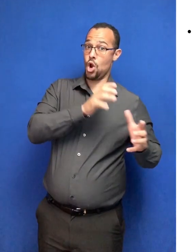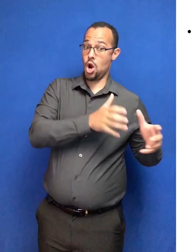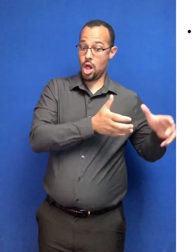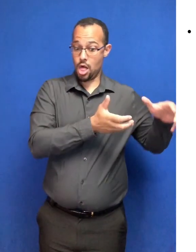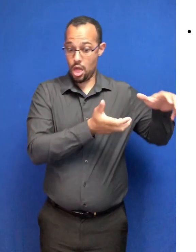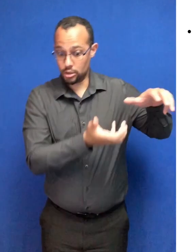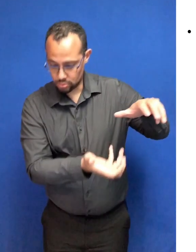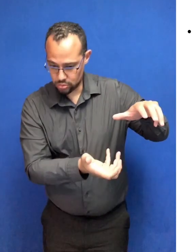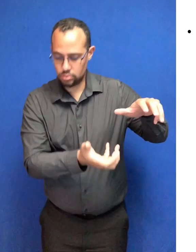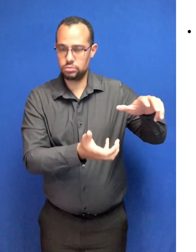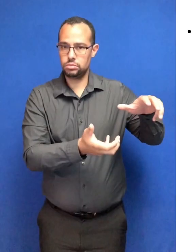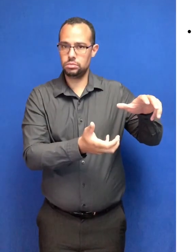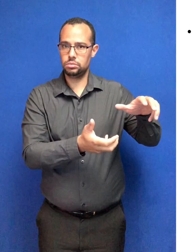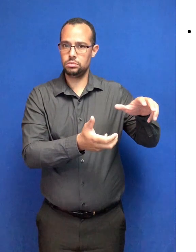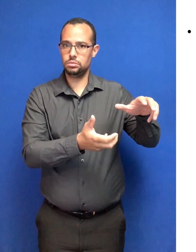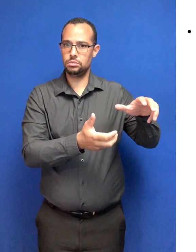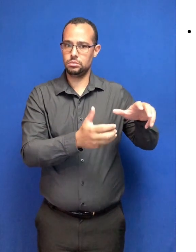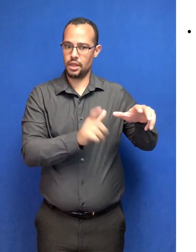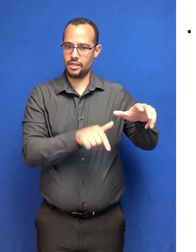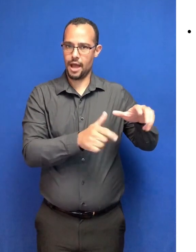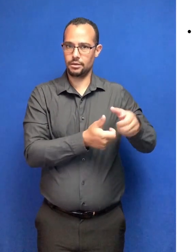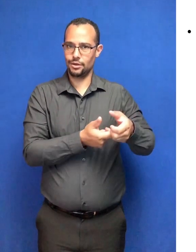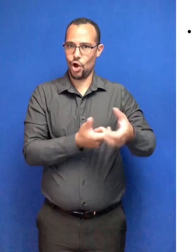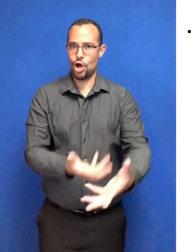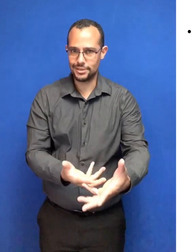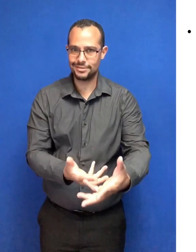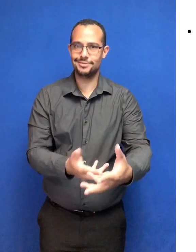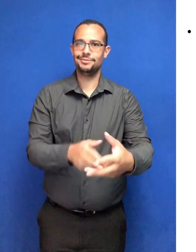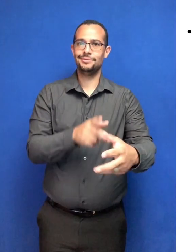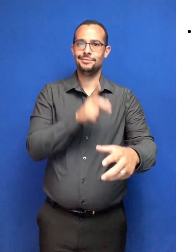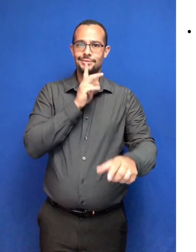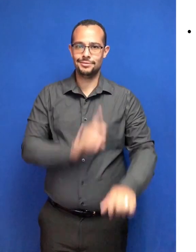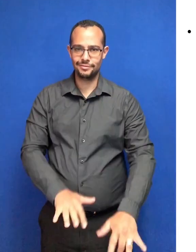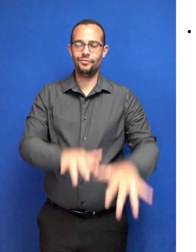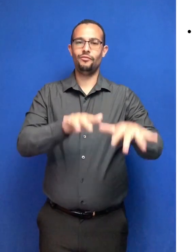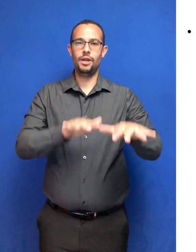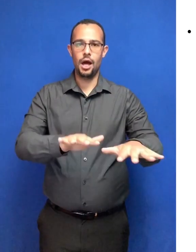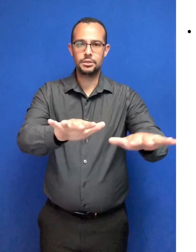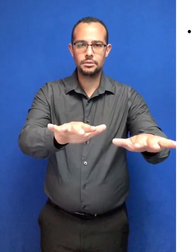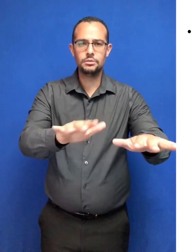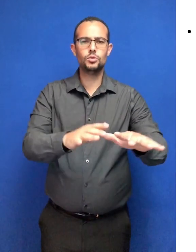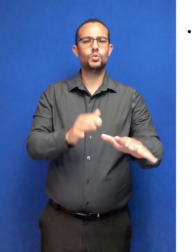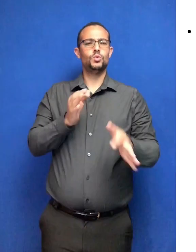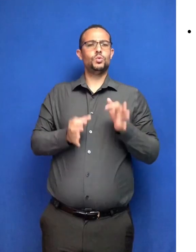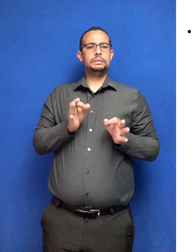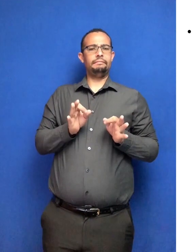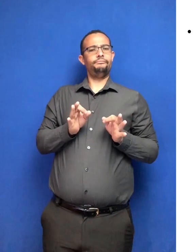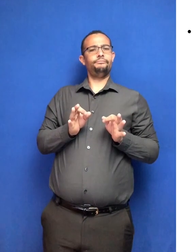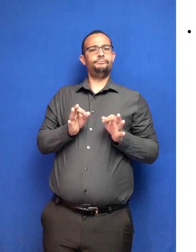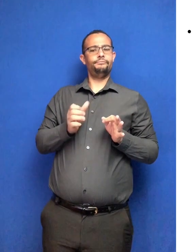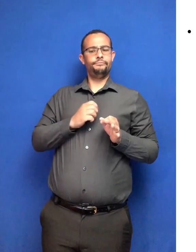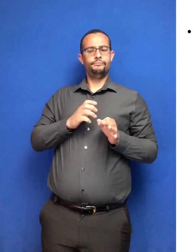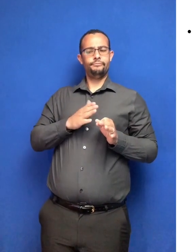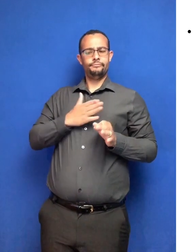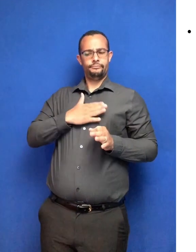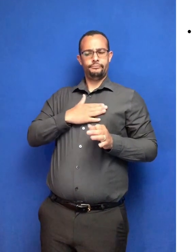in the regions would trigger the flash flooding. And if that's a concern in your area, you need to be prepared for